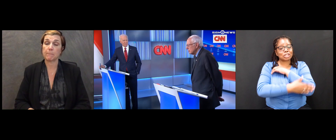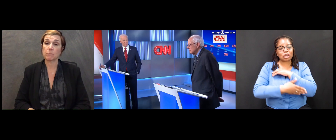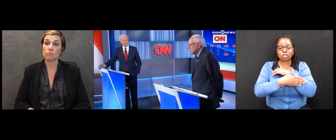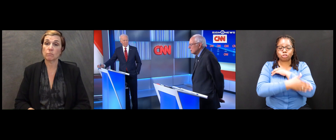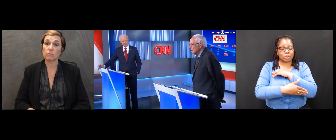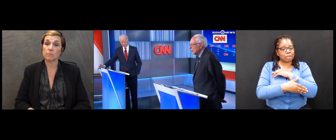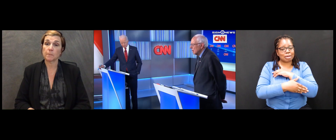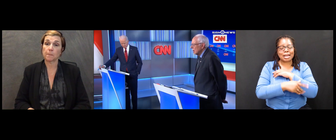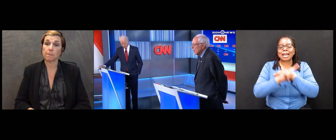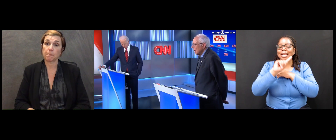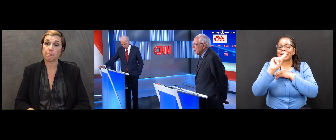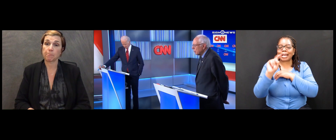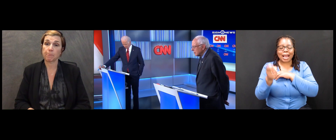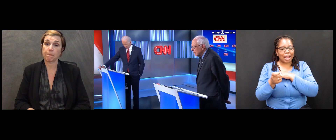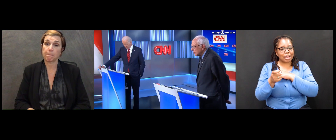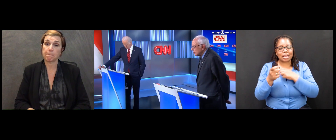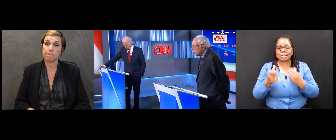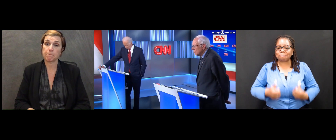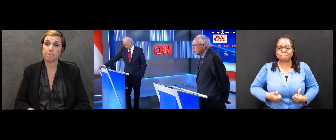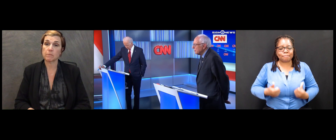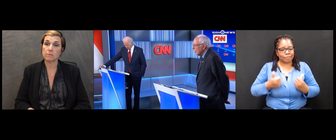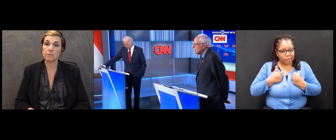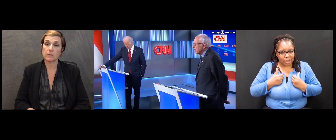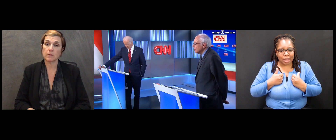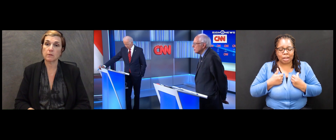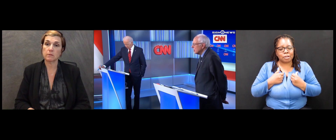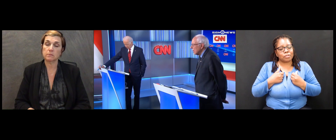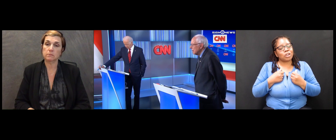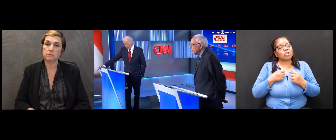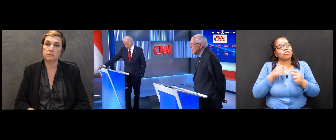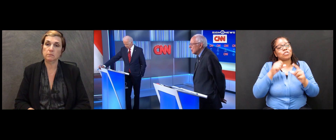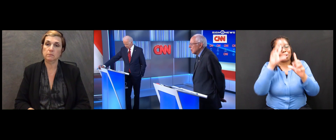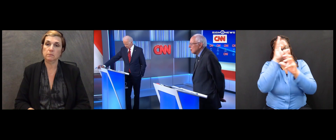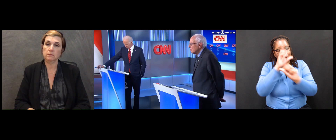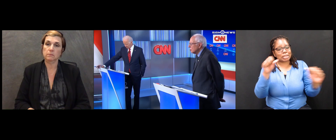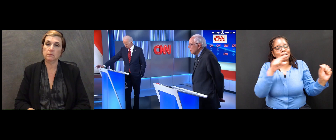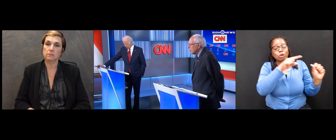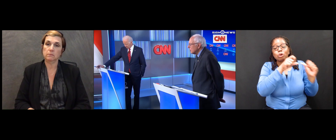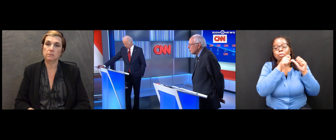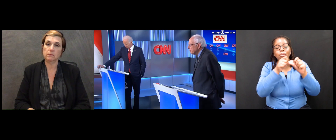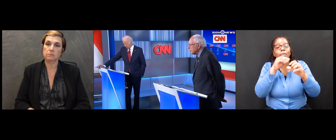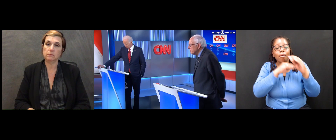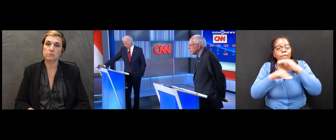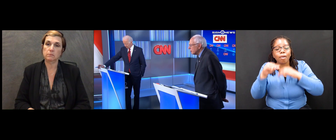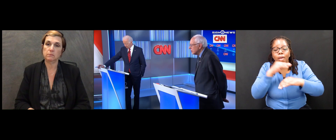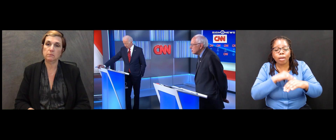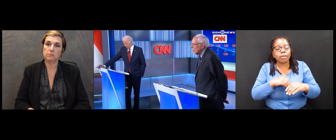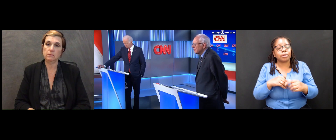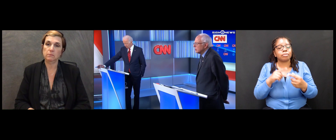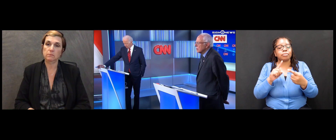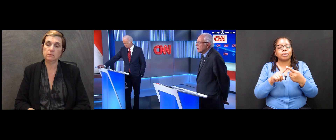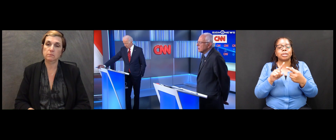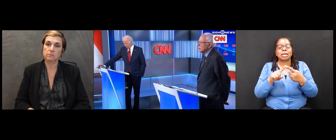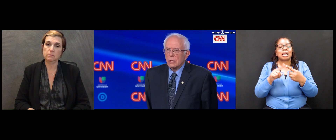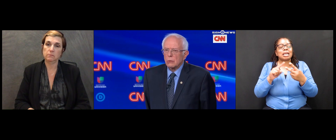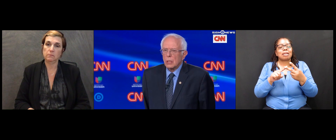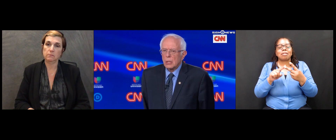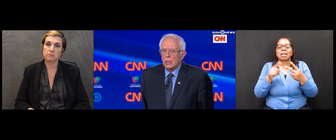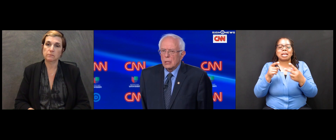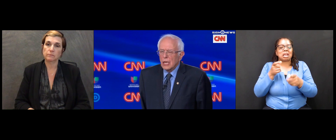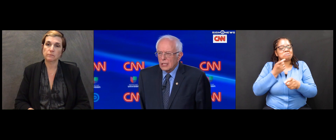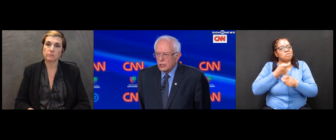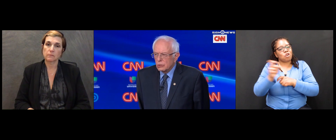with a president who is a pathological liar, who is running a corrupt administration, who obviously doesn't